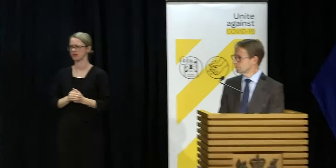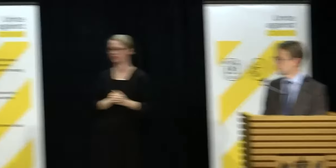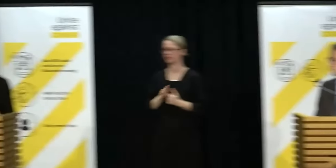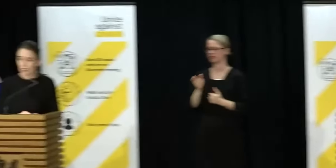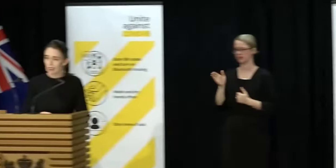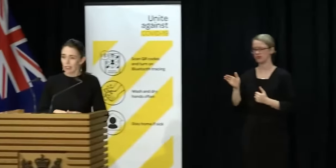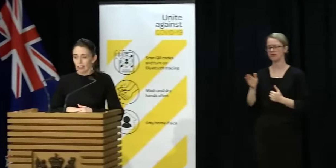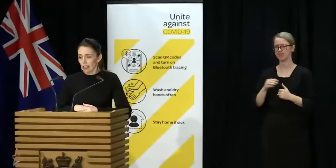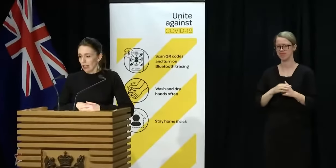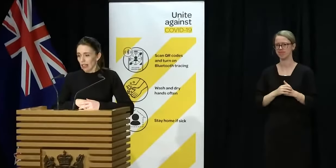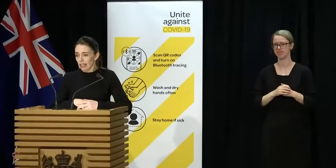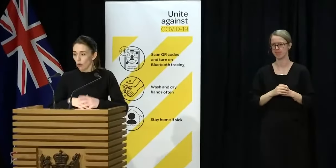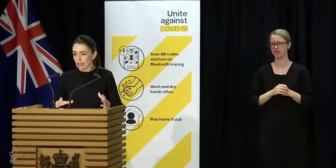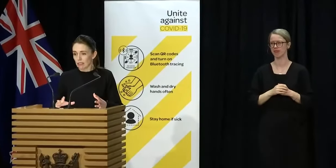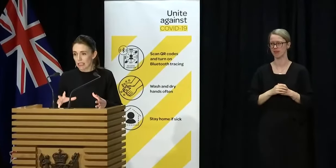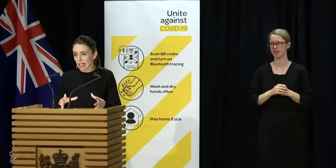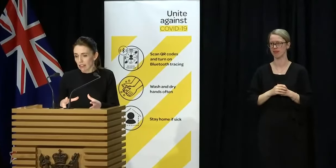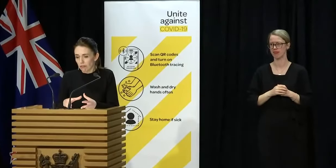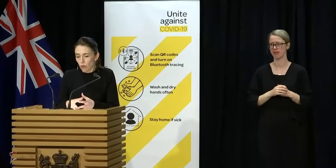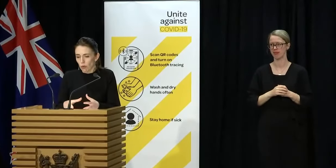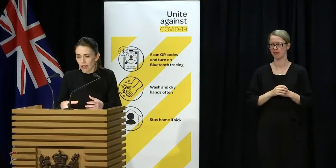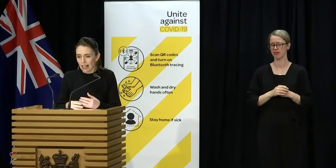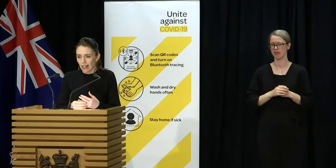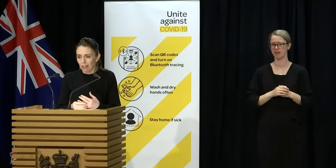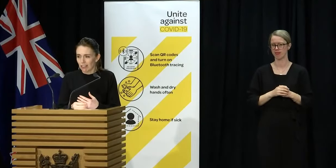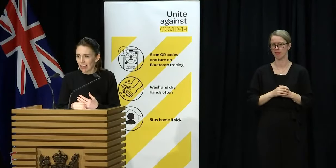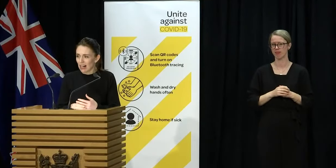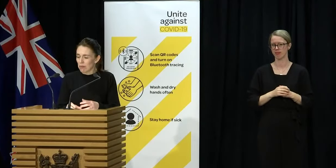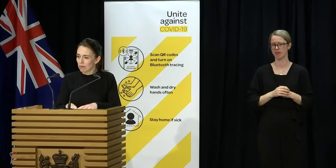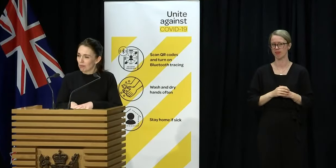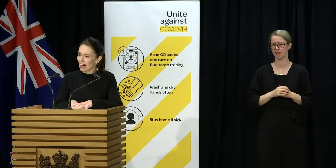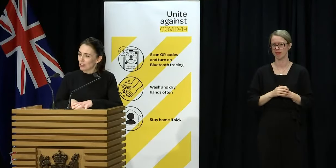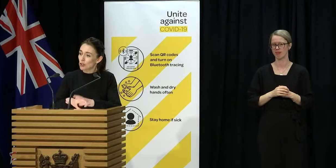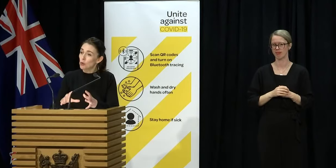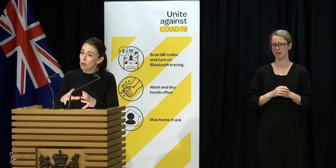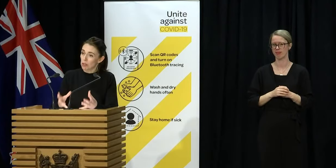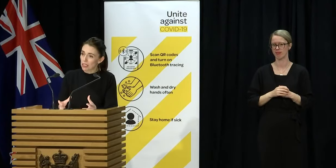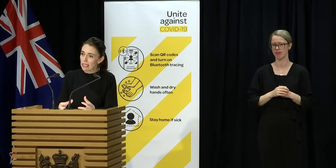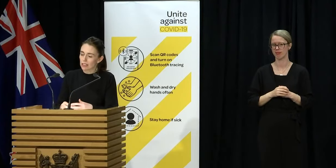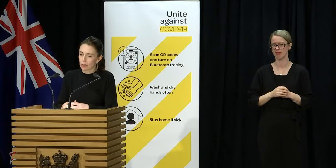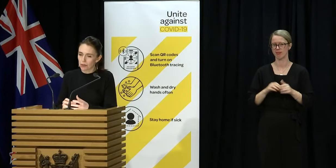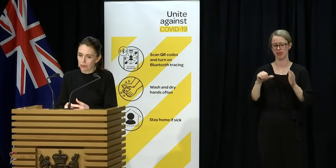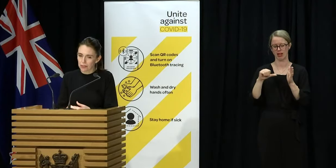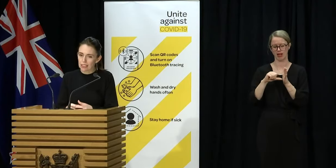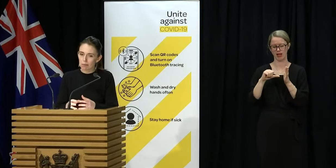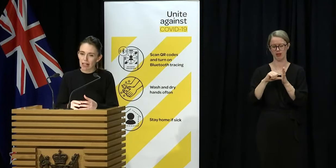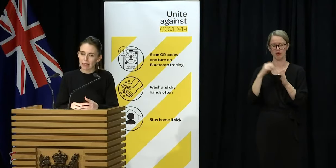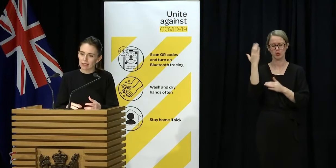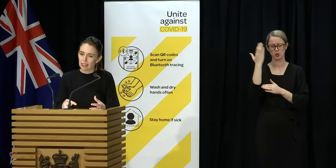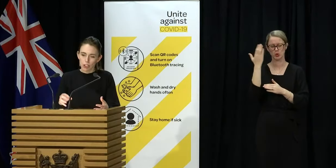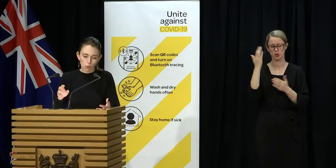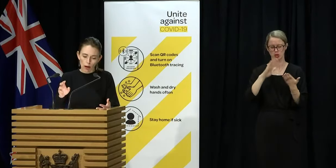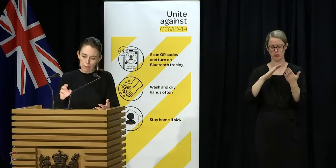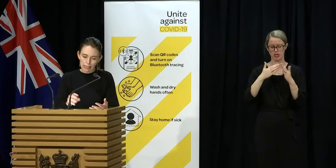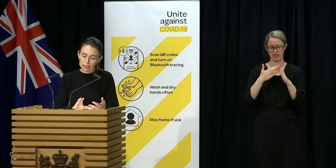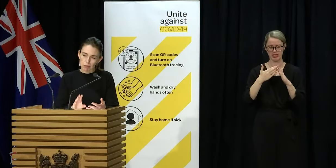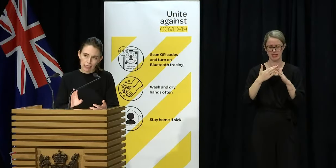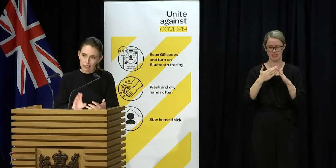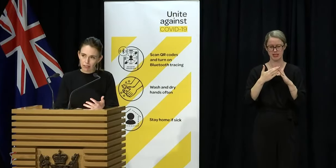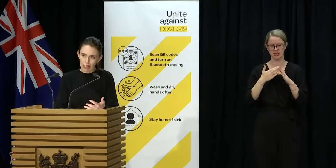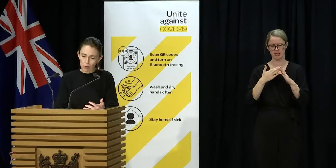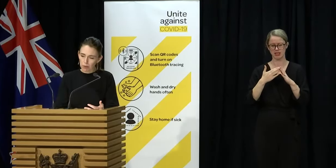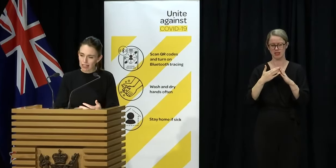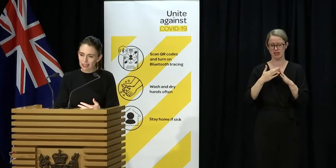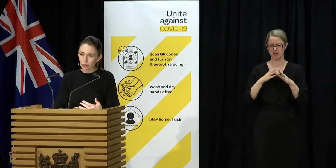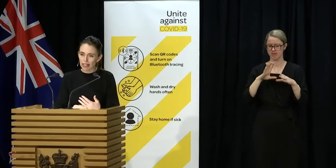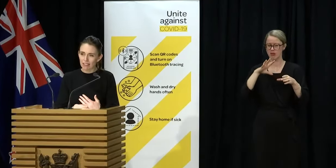and always devastating for our school communities to go through this. But right back to the